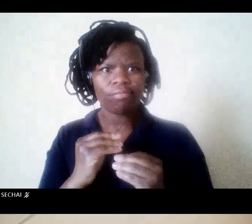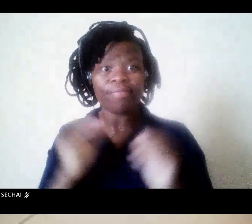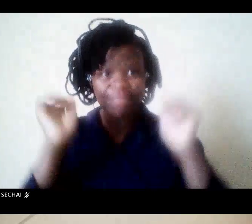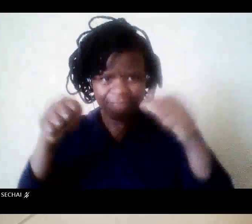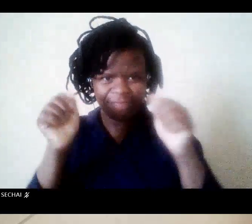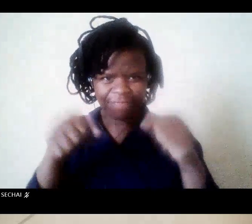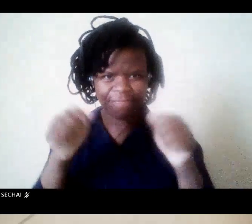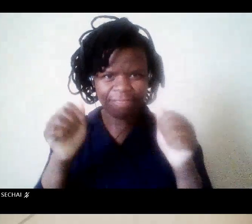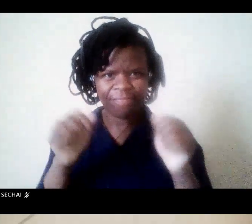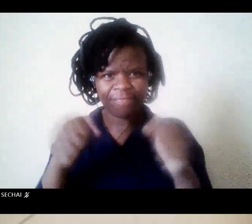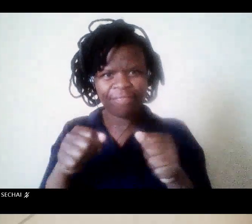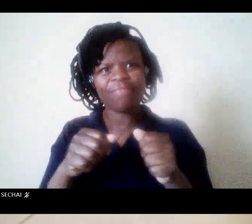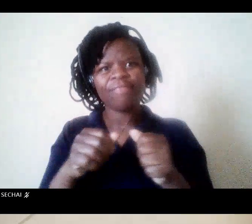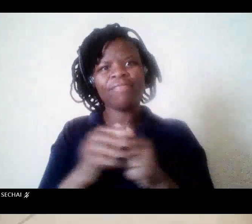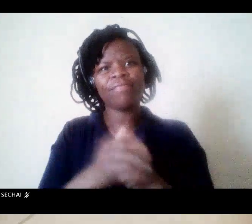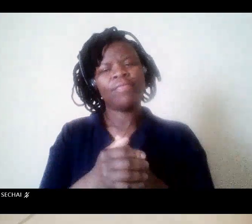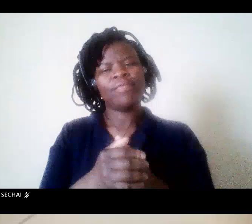So that's